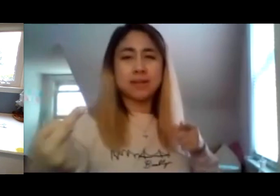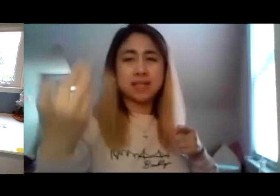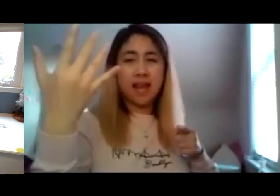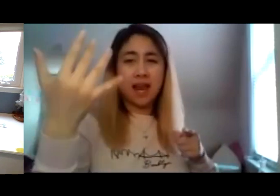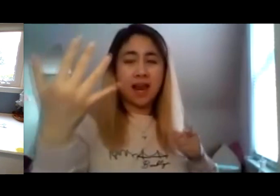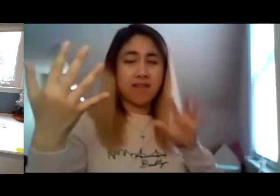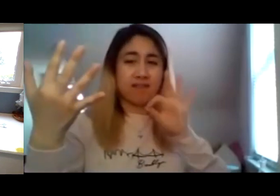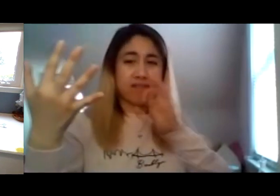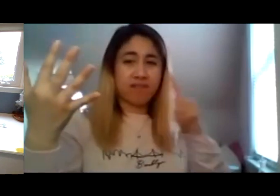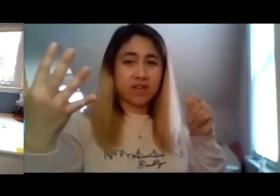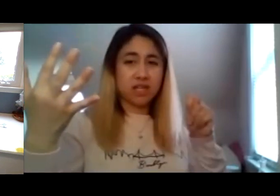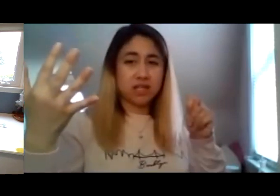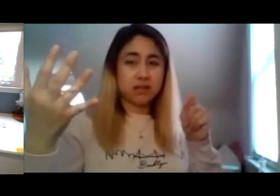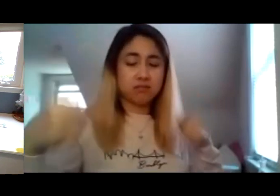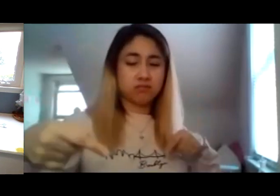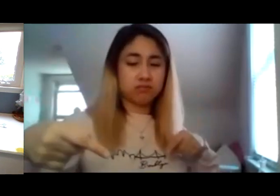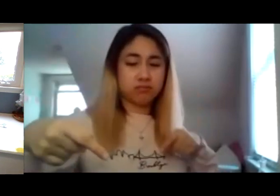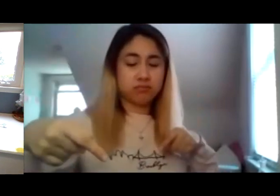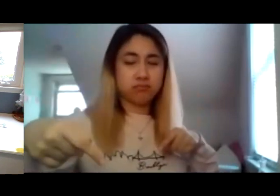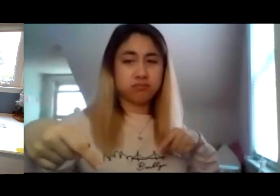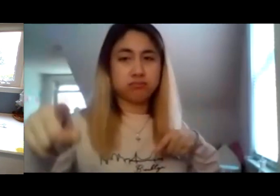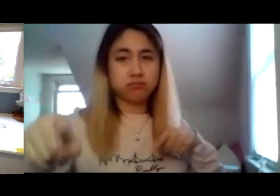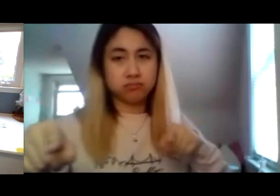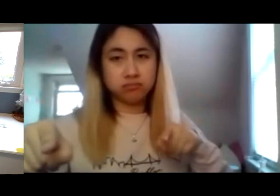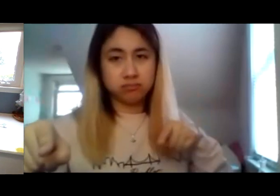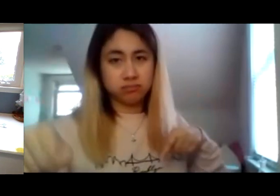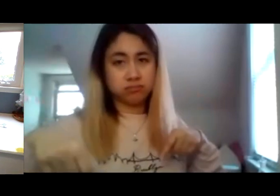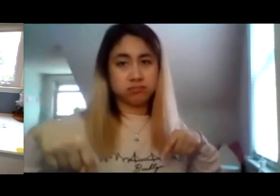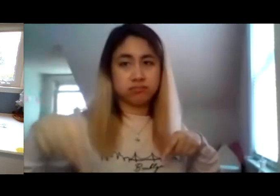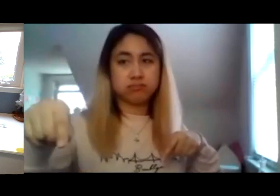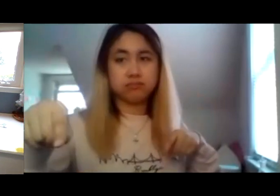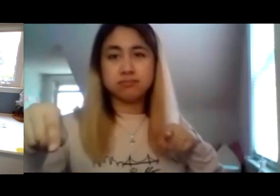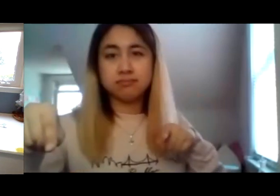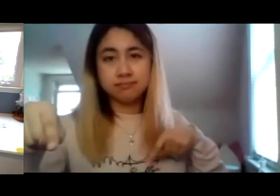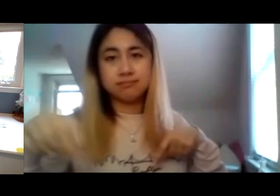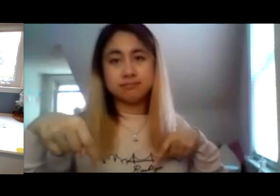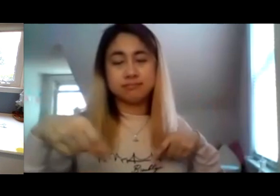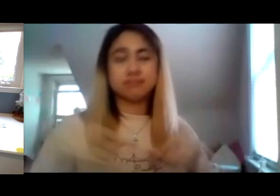and back. Our bear walk.